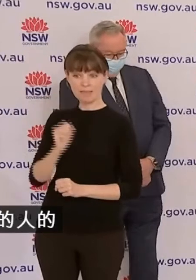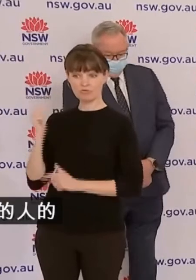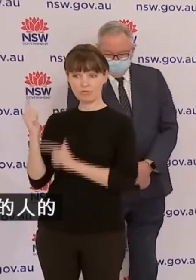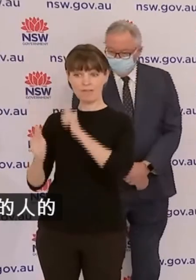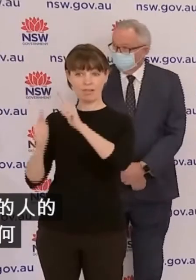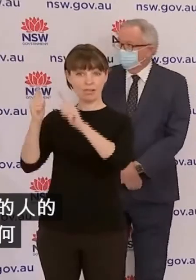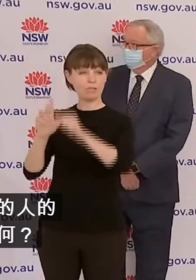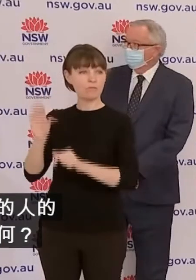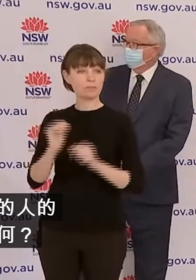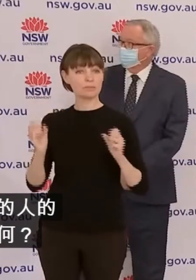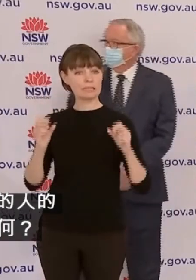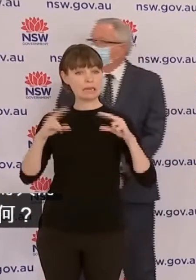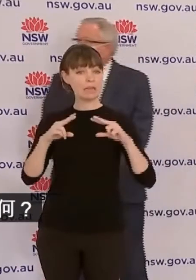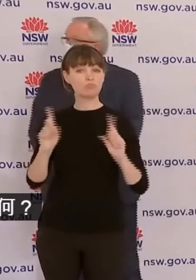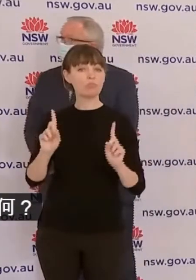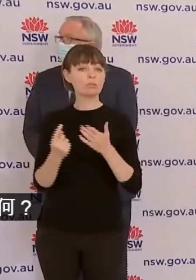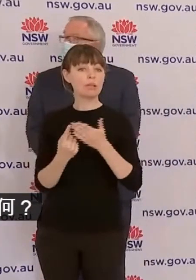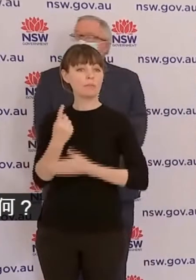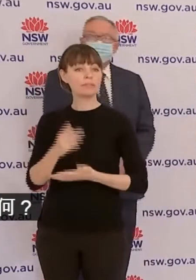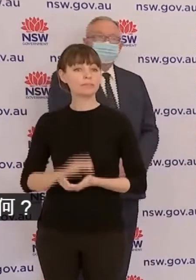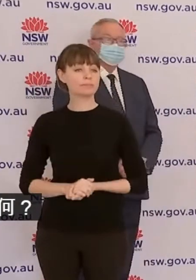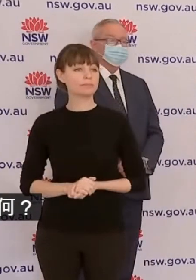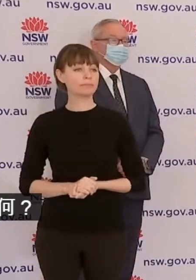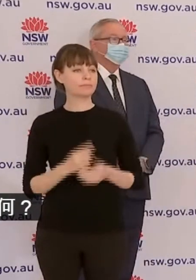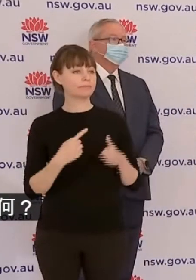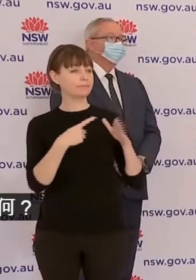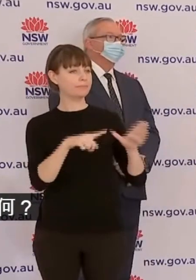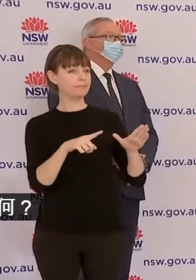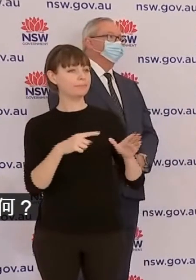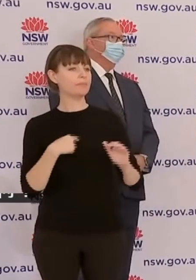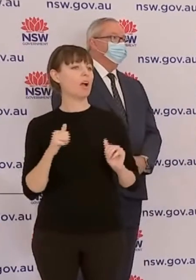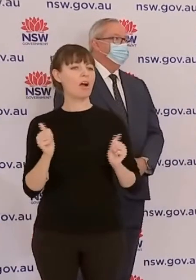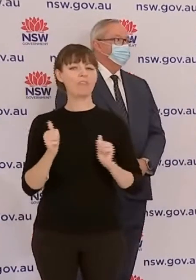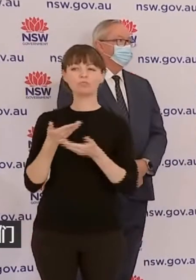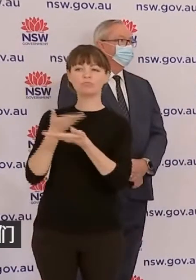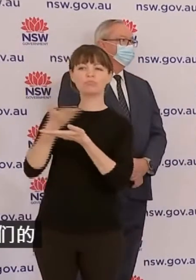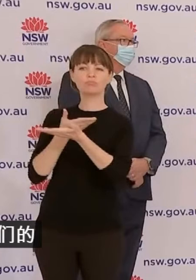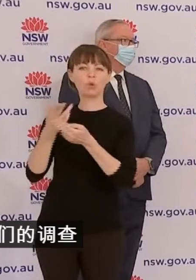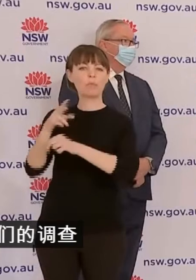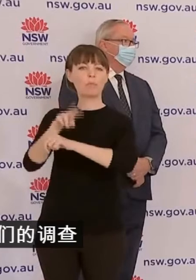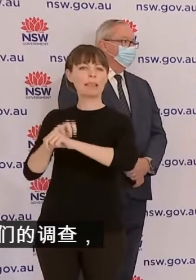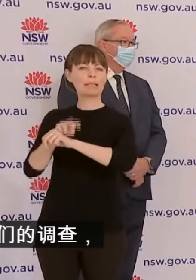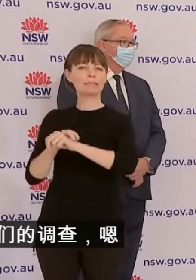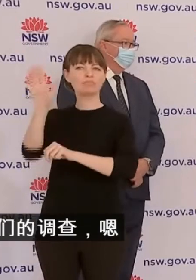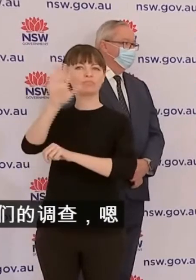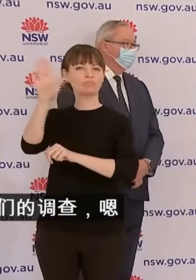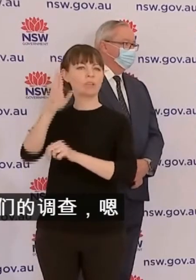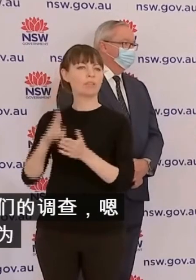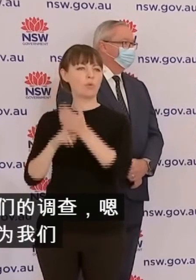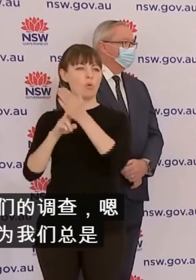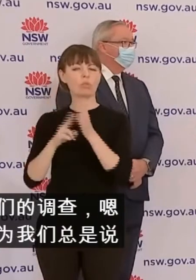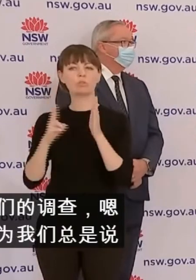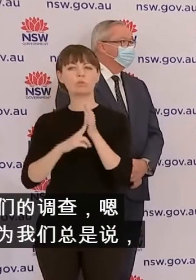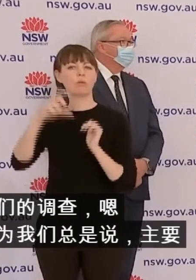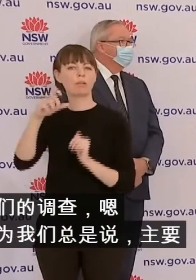to the police up at Northern, at Newcastle. They are continuing to conduct their inquiries. Of course, as